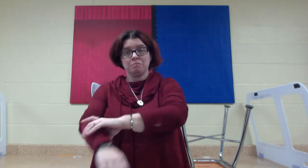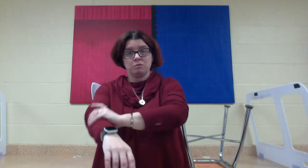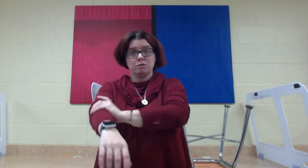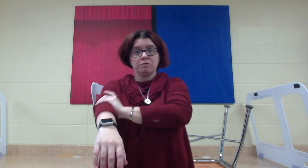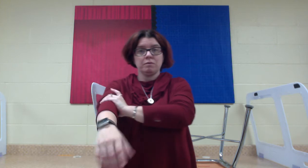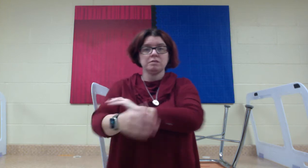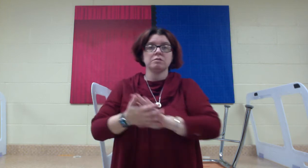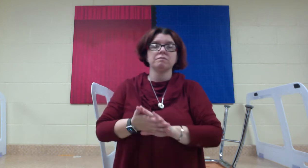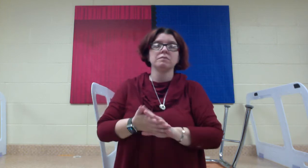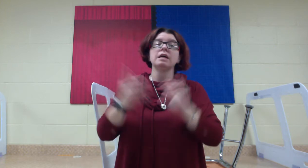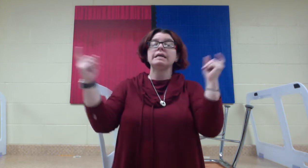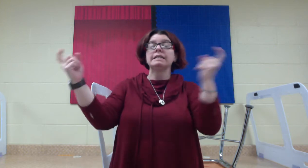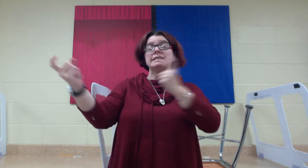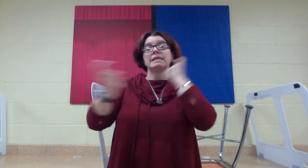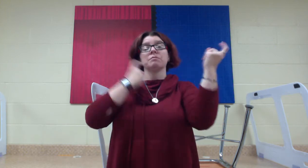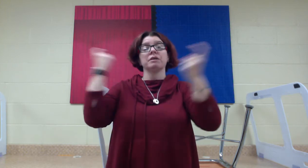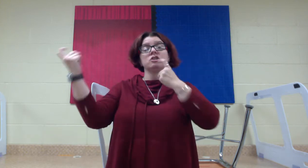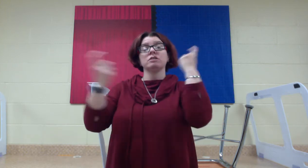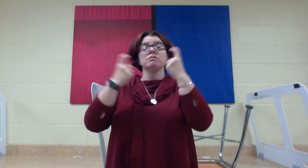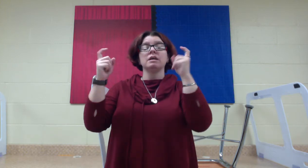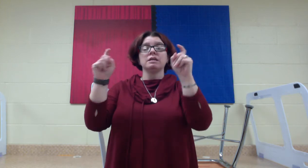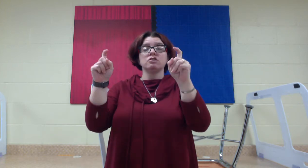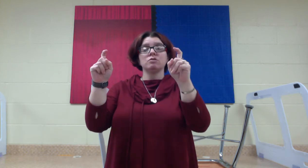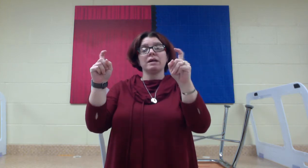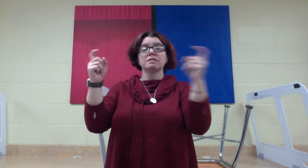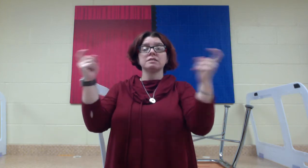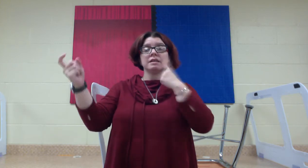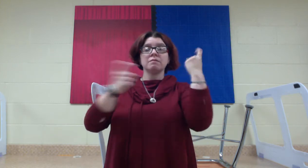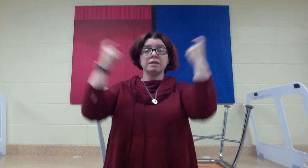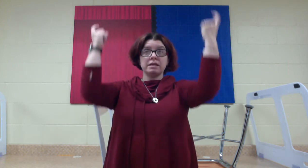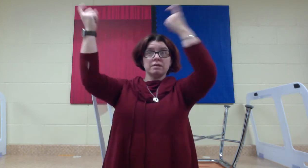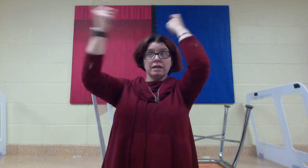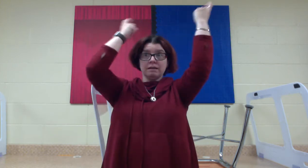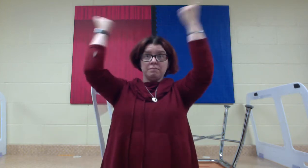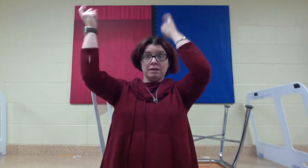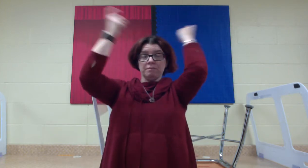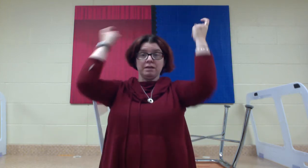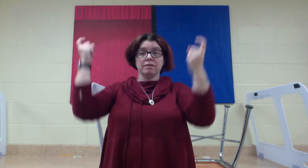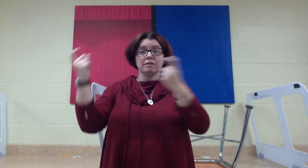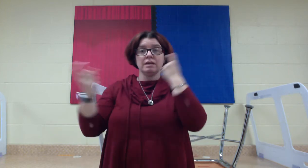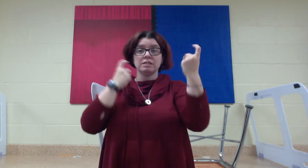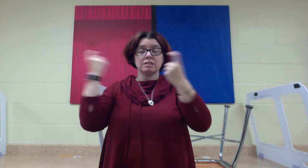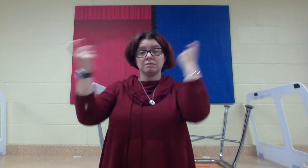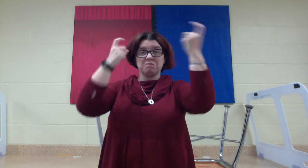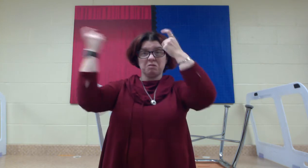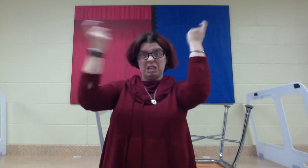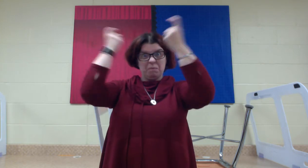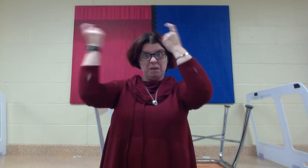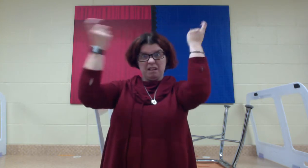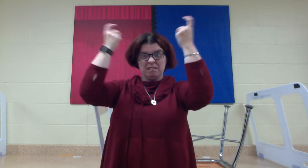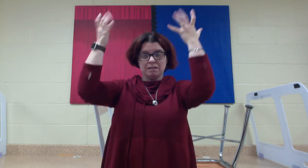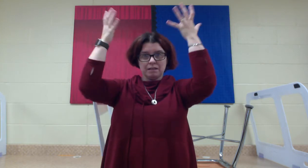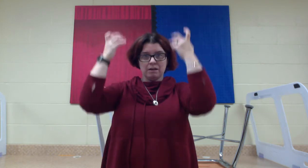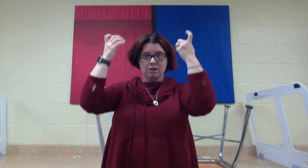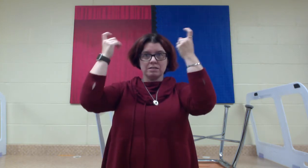two different ways to do it. Celebration, it's two X's, it can be here, it can be up here, it just doesn't, you know, celebrate, it's kind of hard to